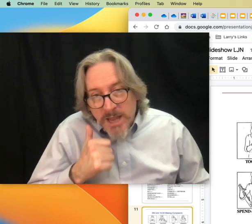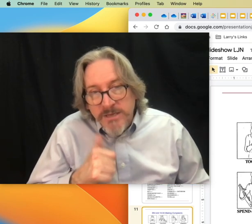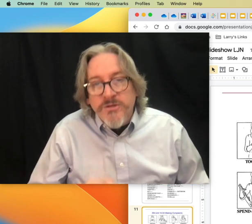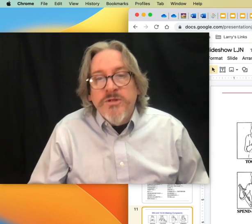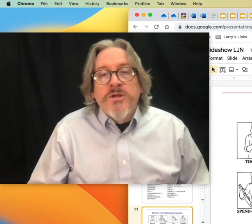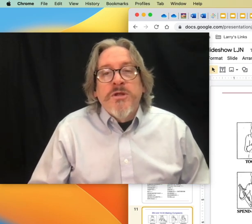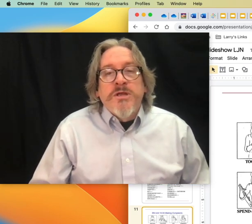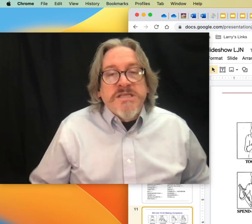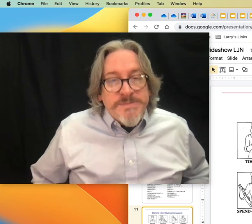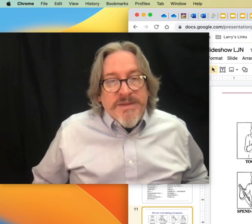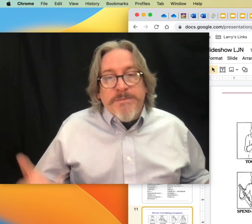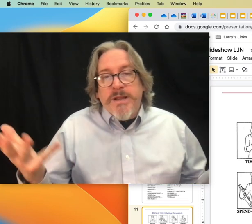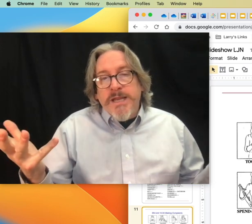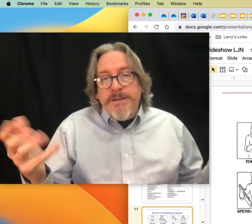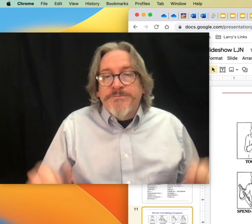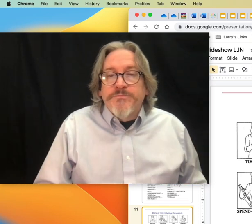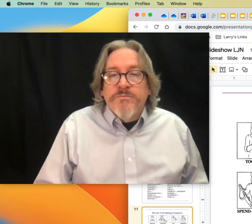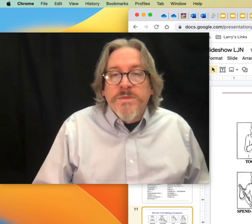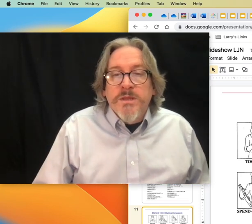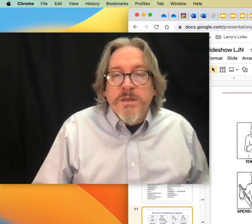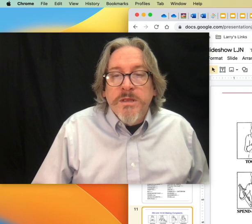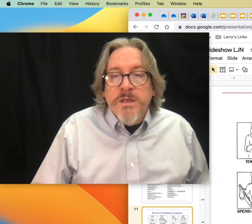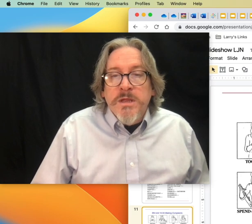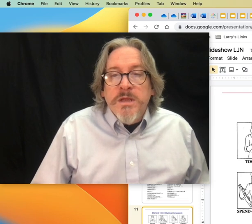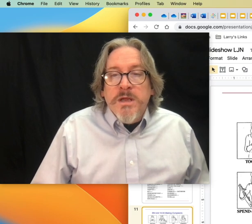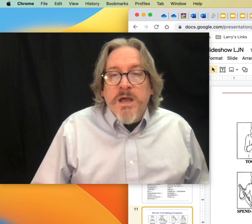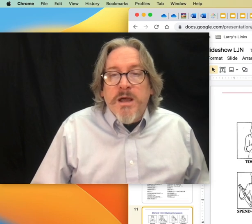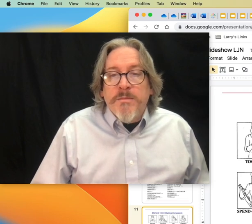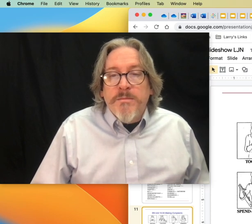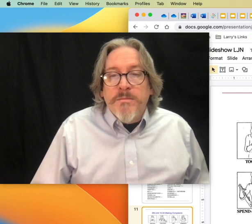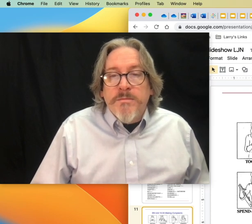Be behind. Spend money.